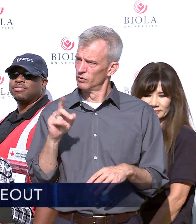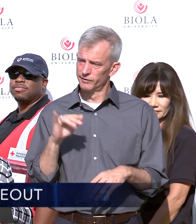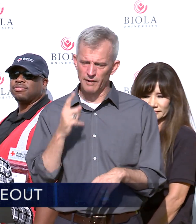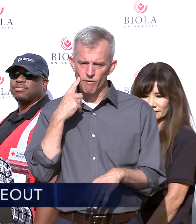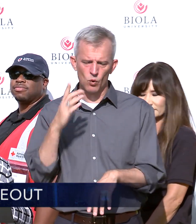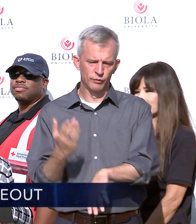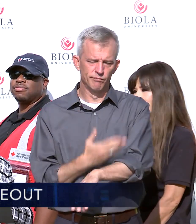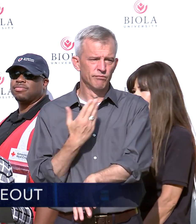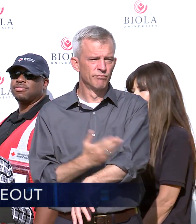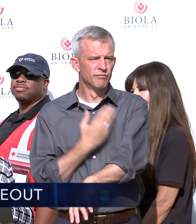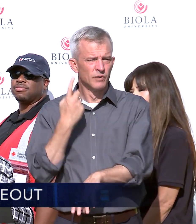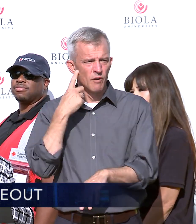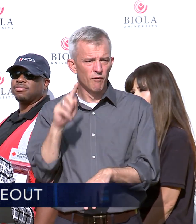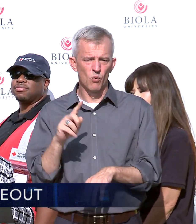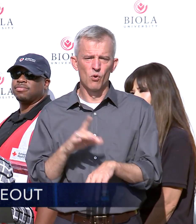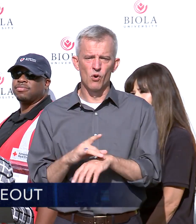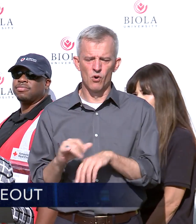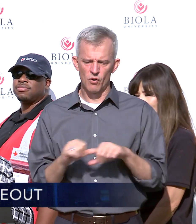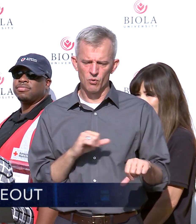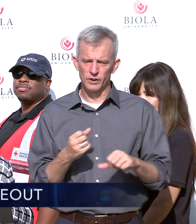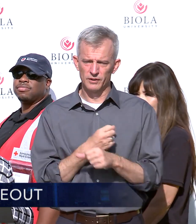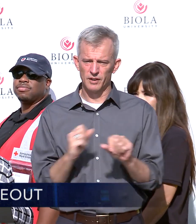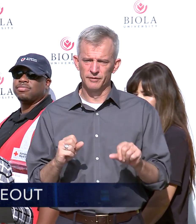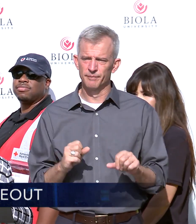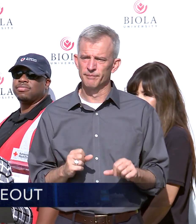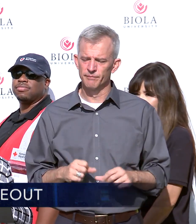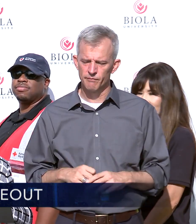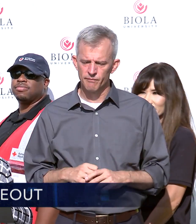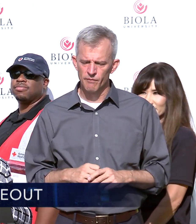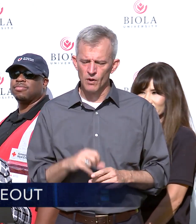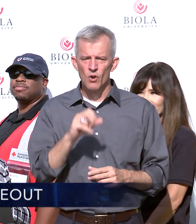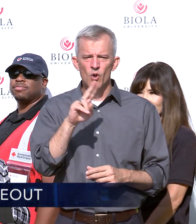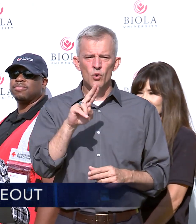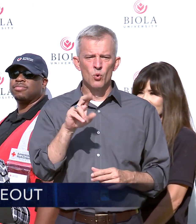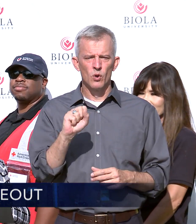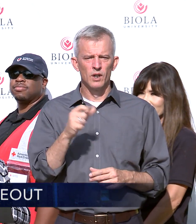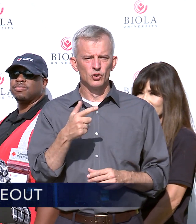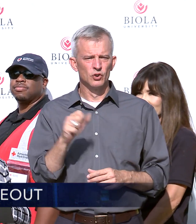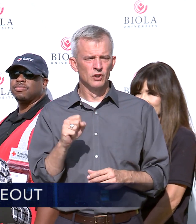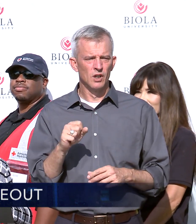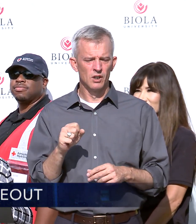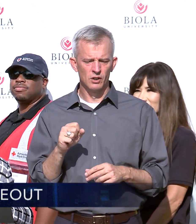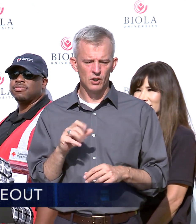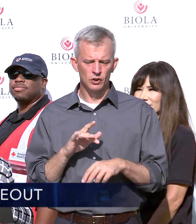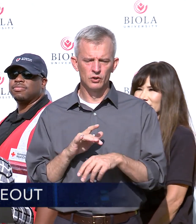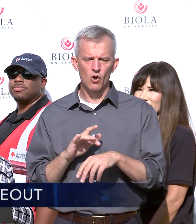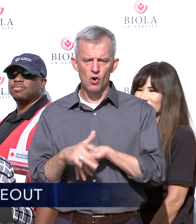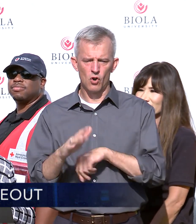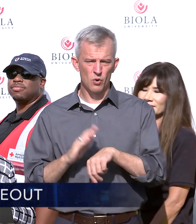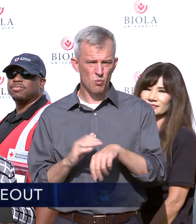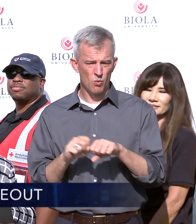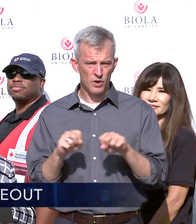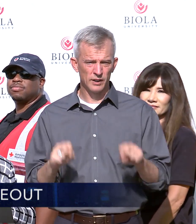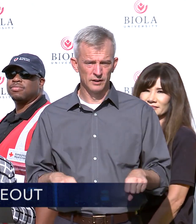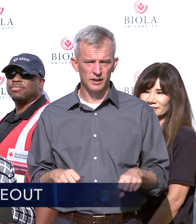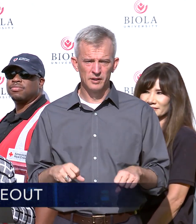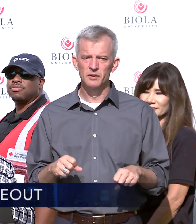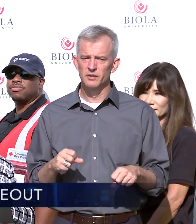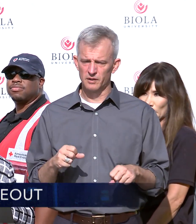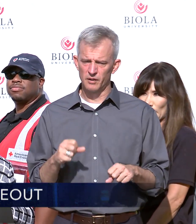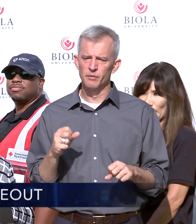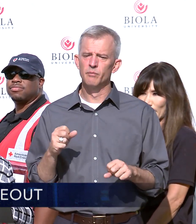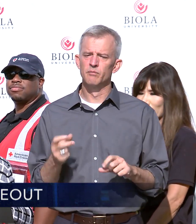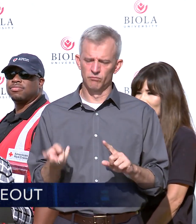and resiliency. In addition to the United States Geological Survey Shake Alert Earthquake Early Warning System, they have implemented